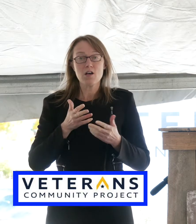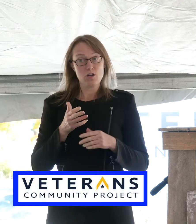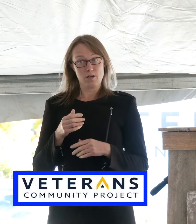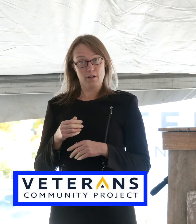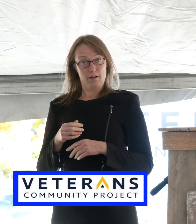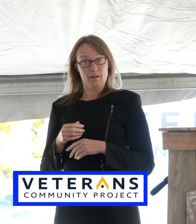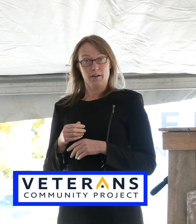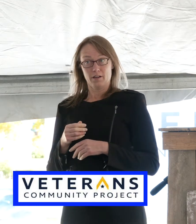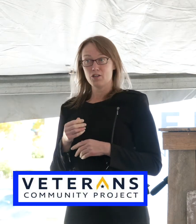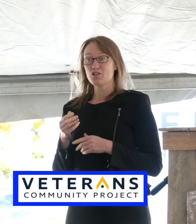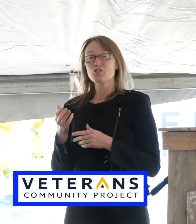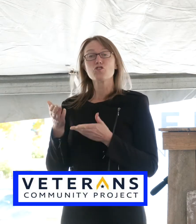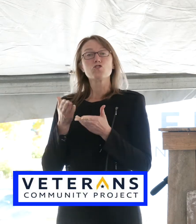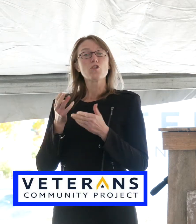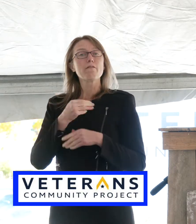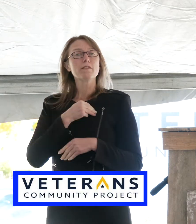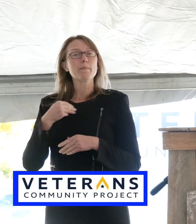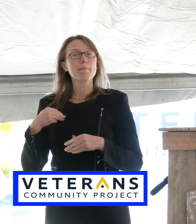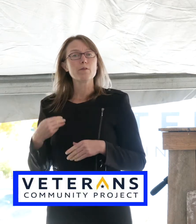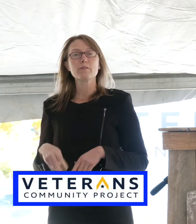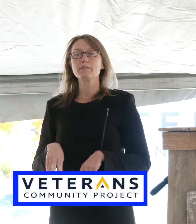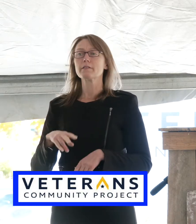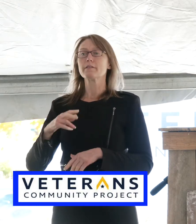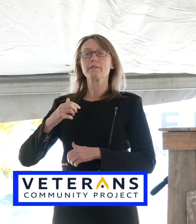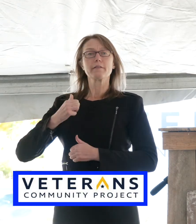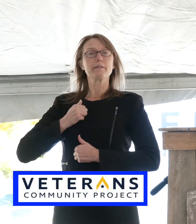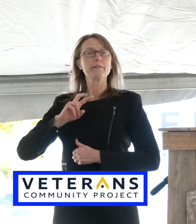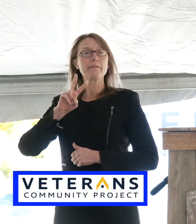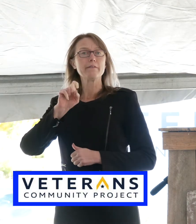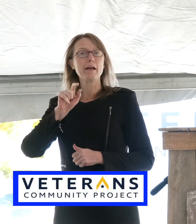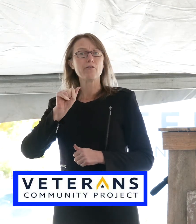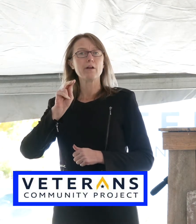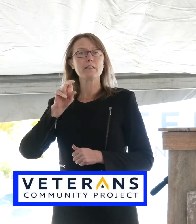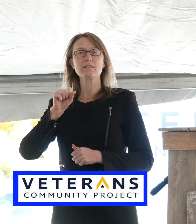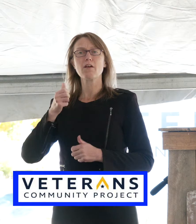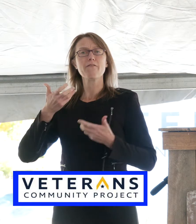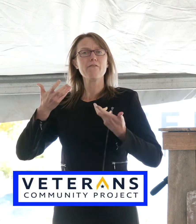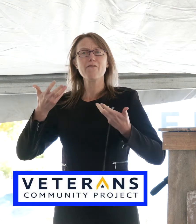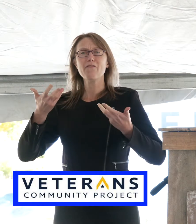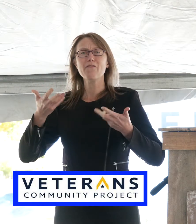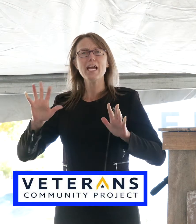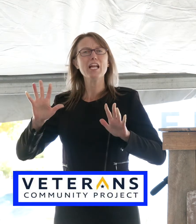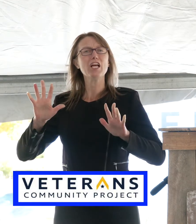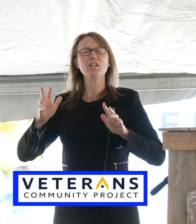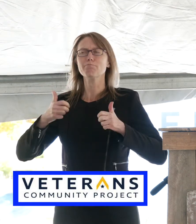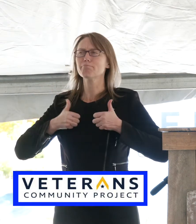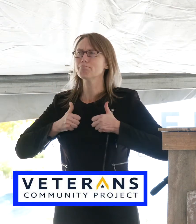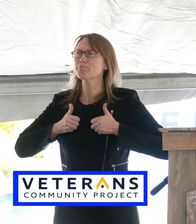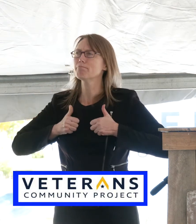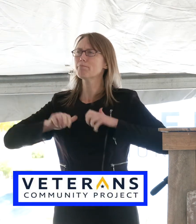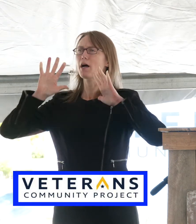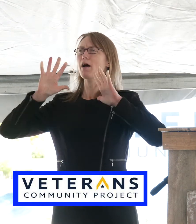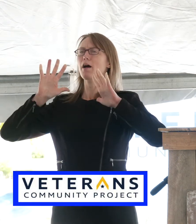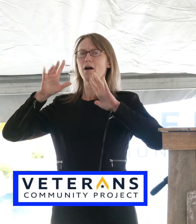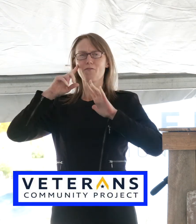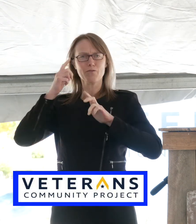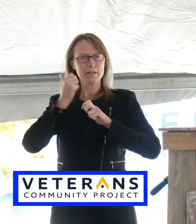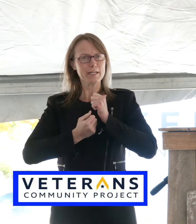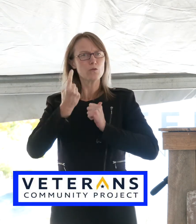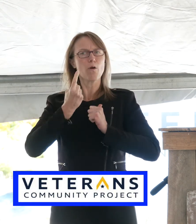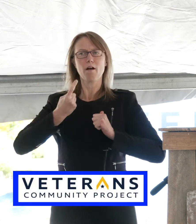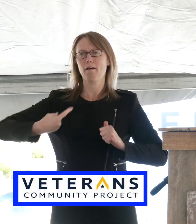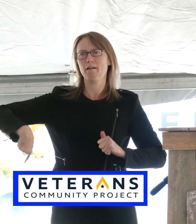have sacrificed so much for each and every one of us. So we get to